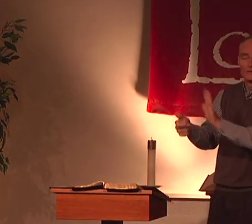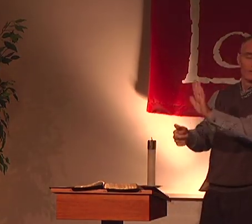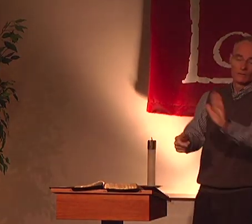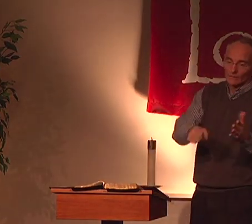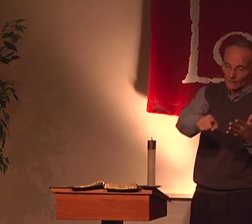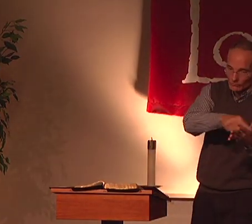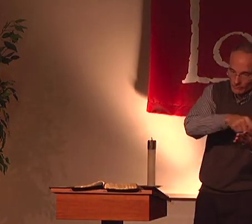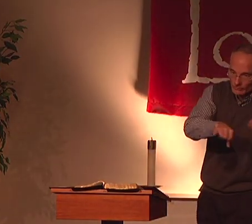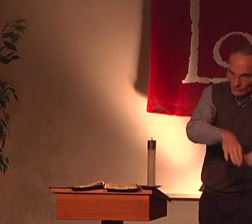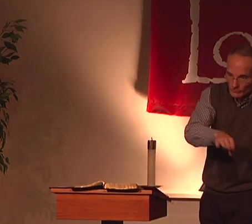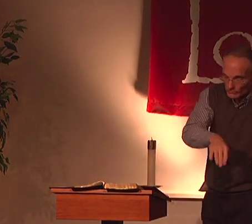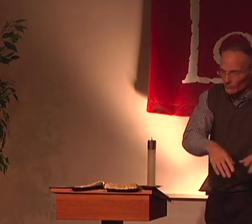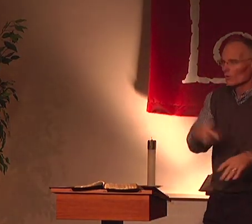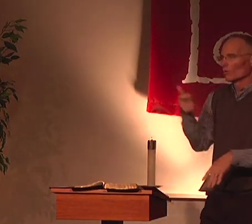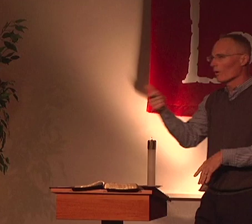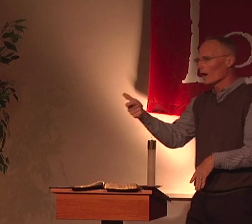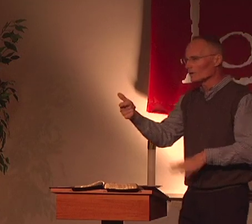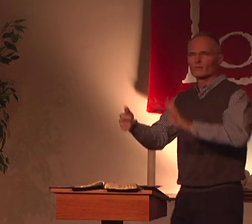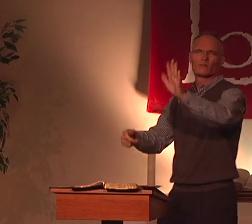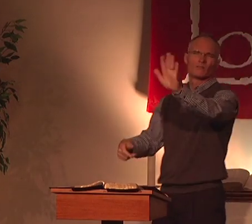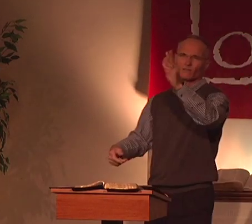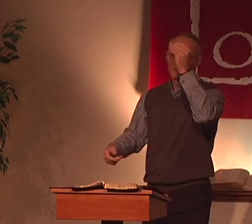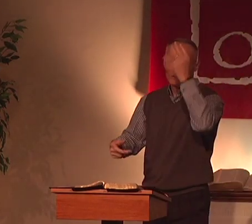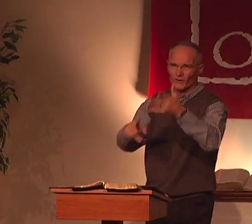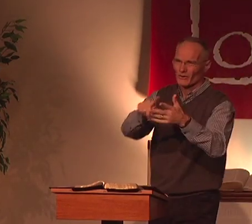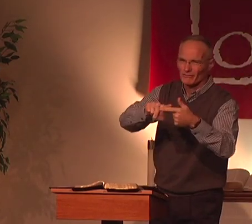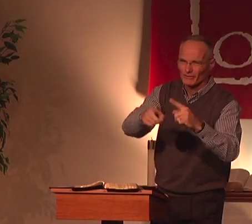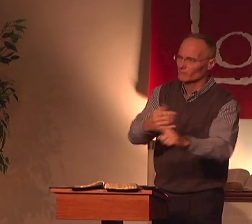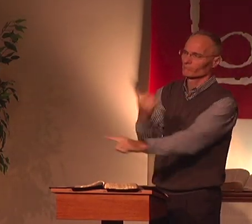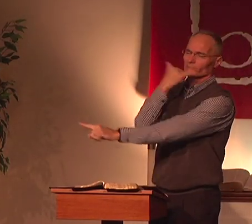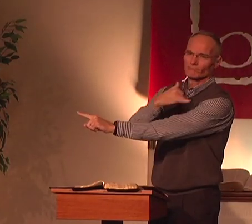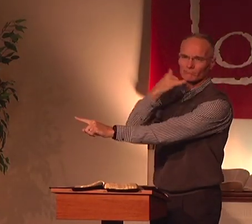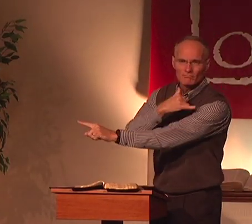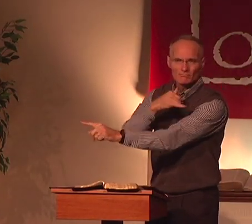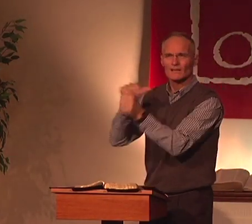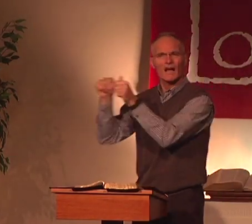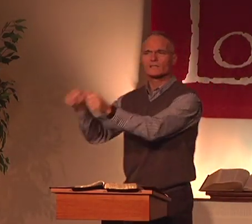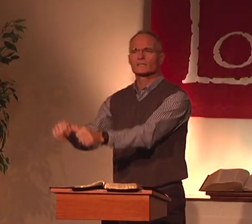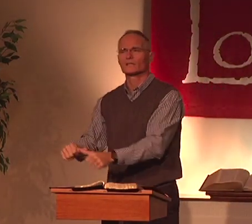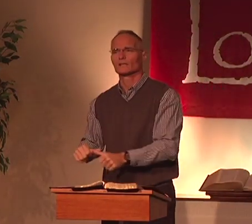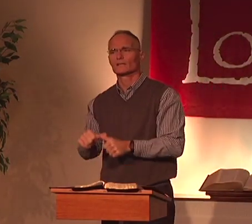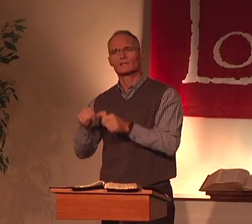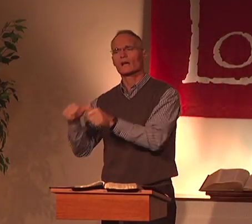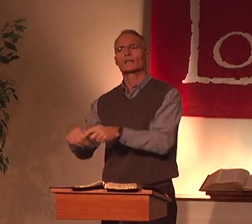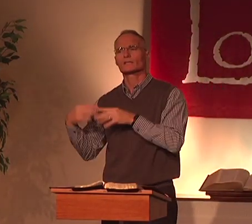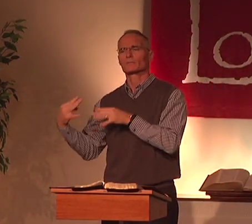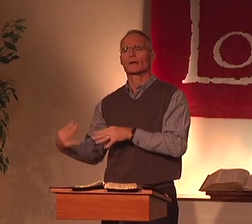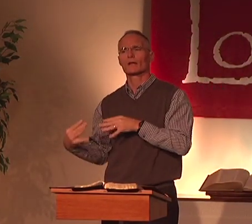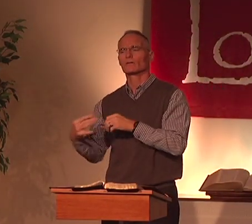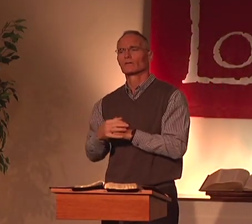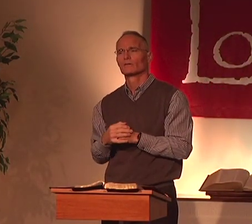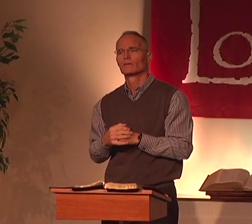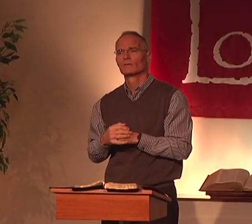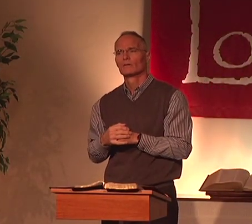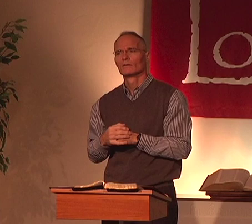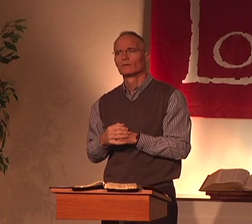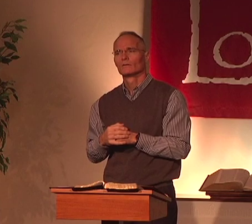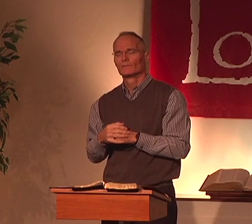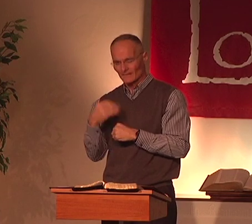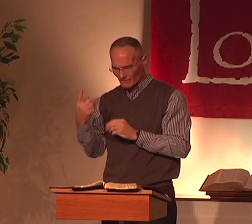to watch And go wait Correct our children Watch and say no Tell friends What he's telling you is wrong It's constant A constant battle